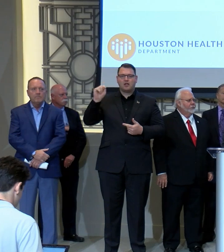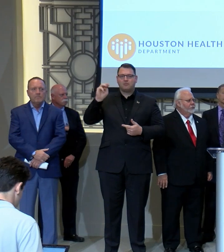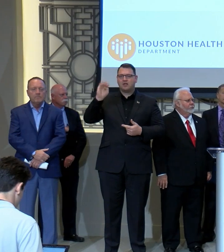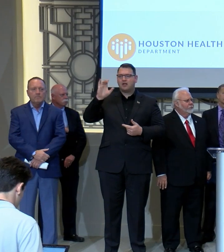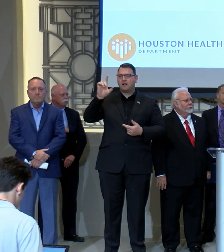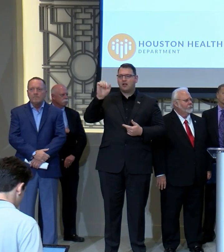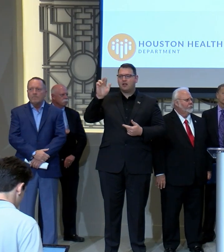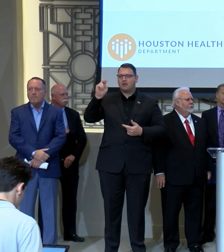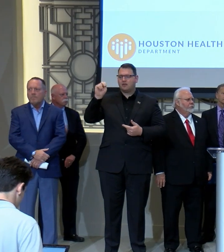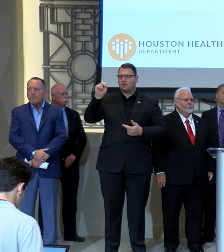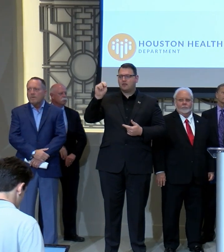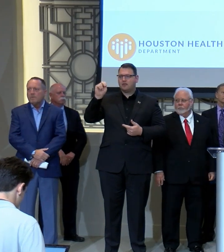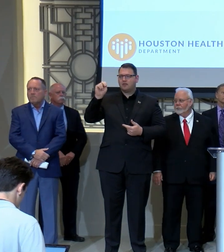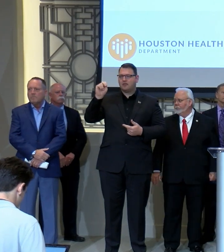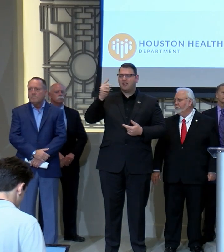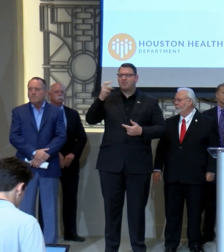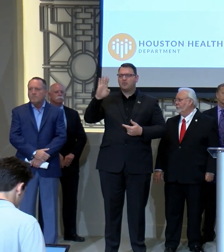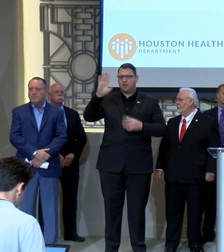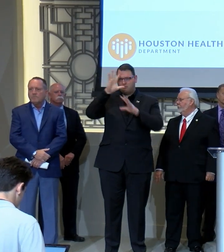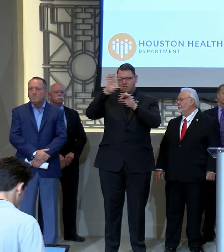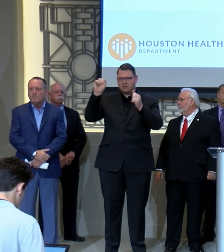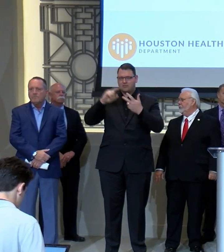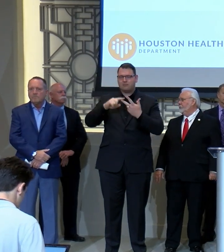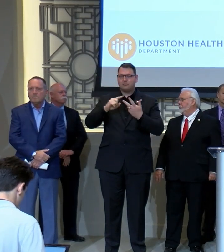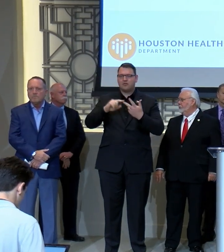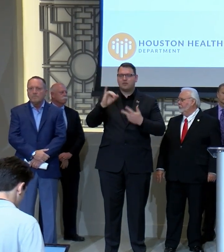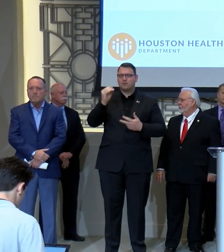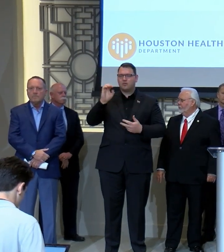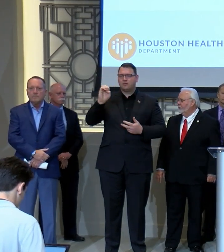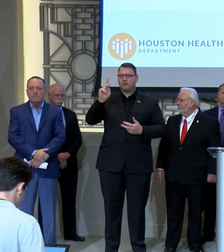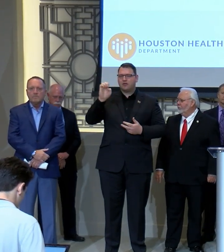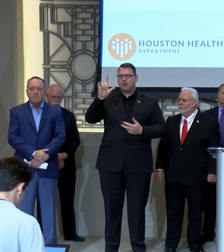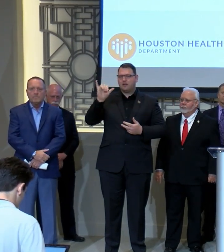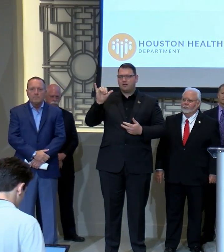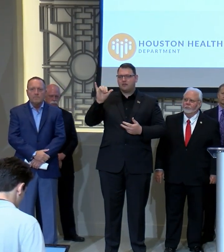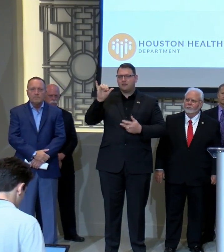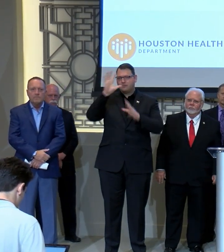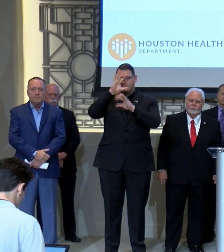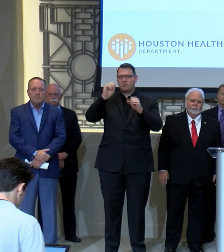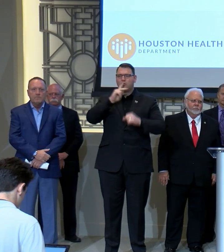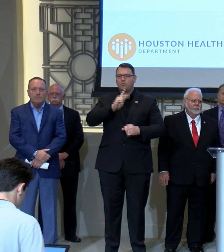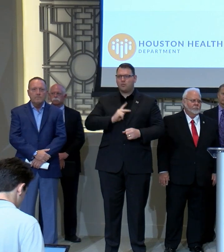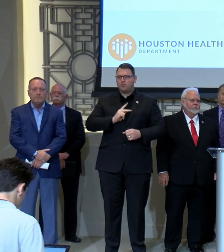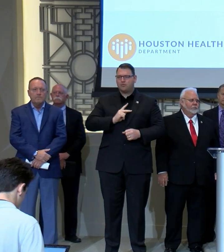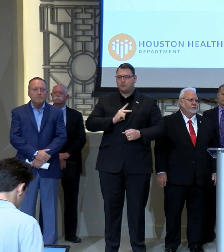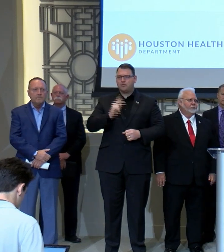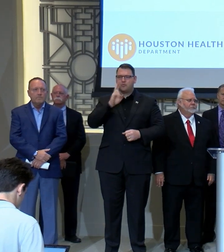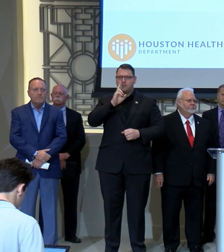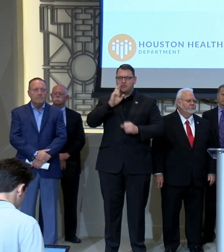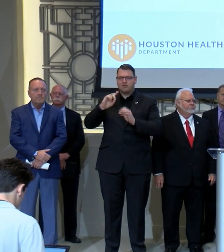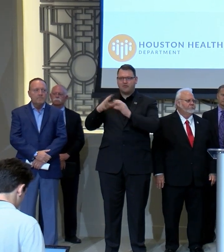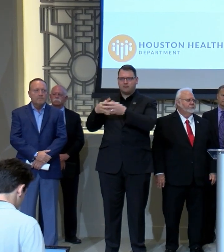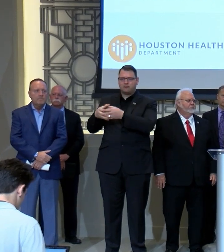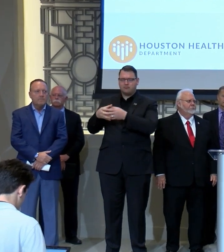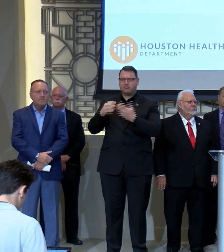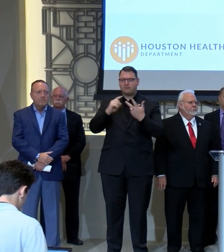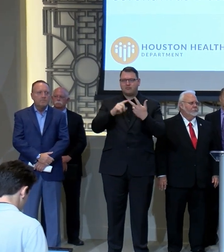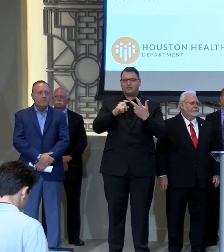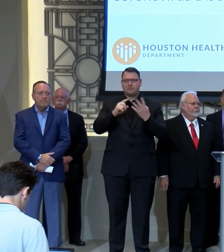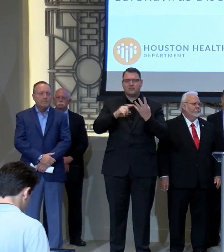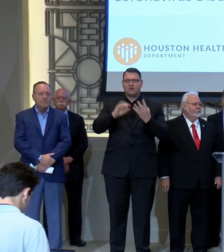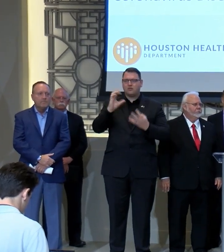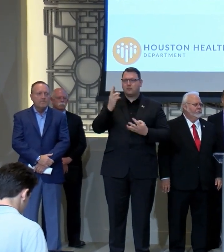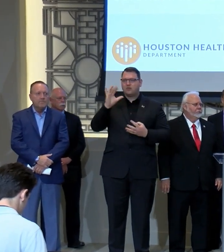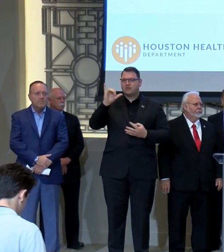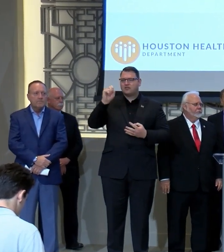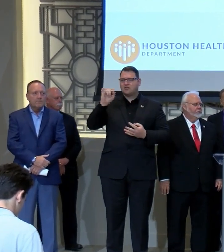HEB Food and Drug, Joe Kelly, president of the Kroger Company, the Houston Division, Christy